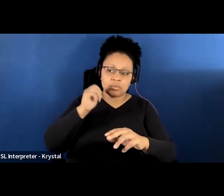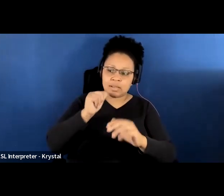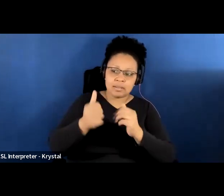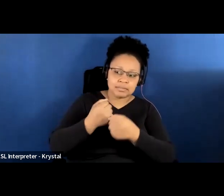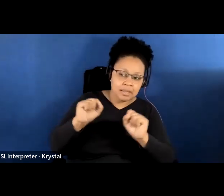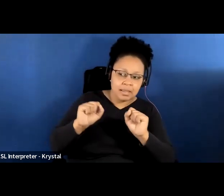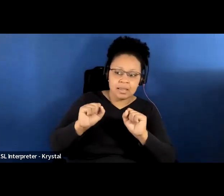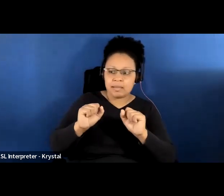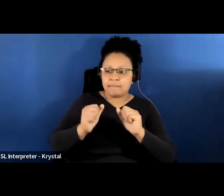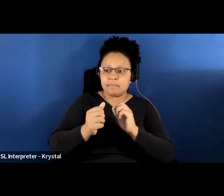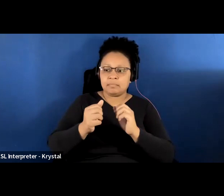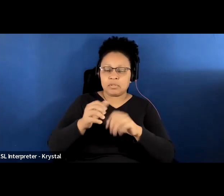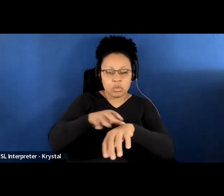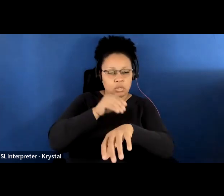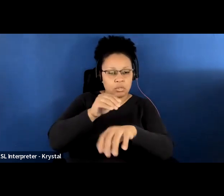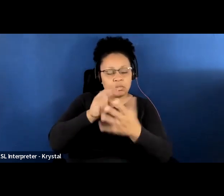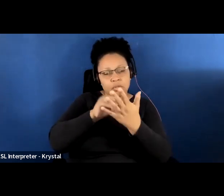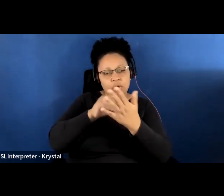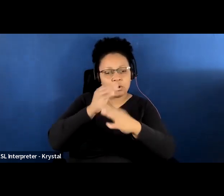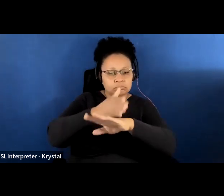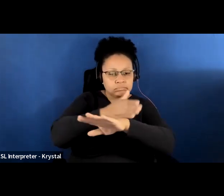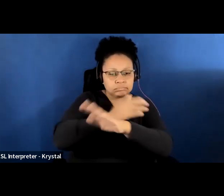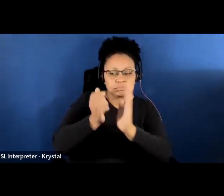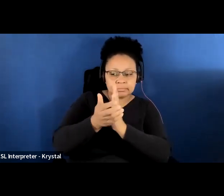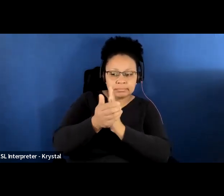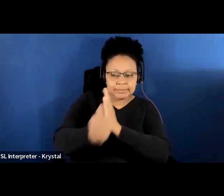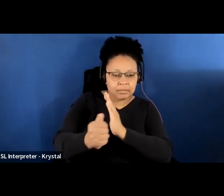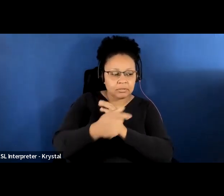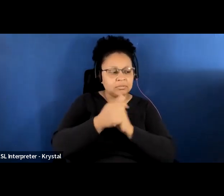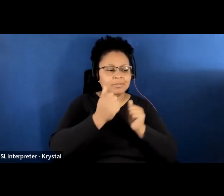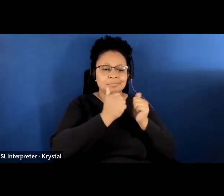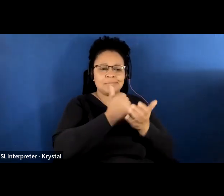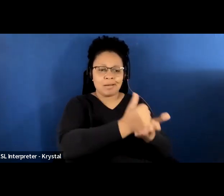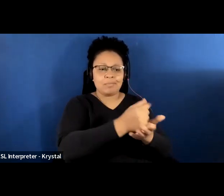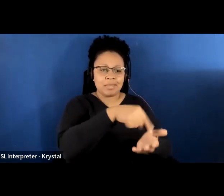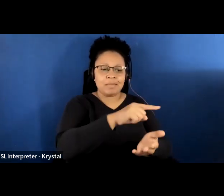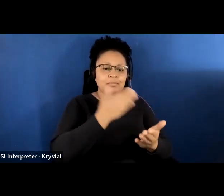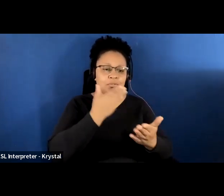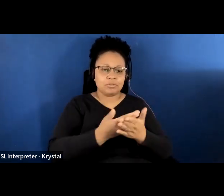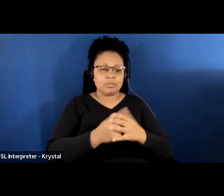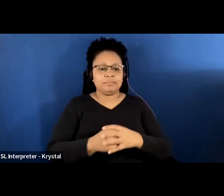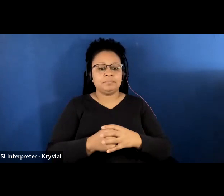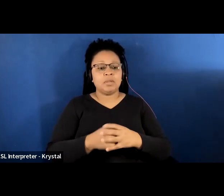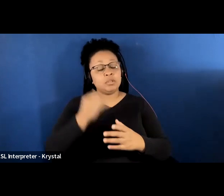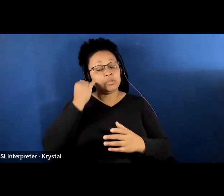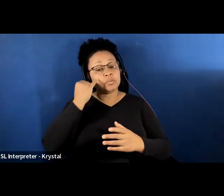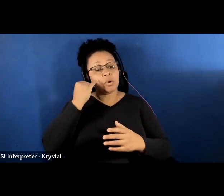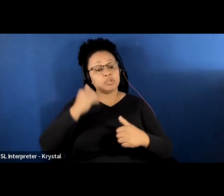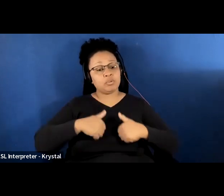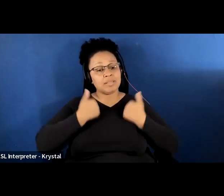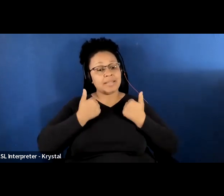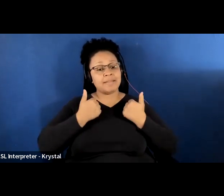ask. If I live in an unsafe environment, and unfortunately many of the people that we serve have very